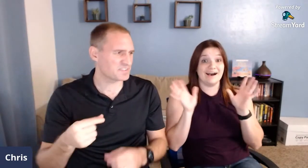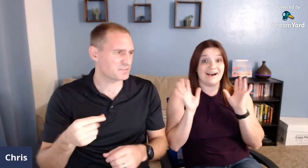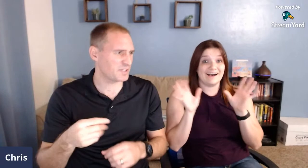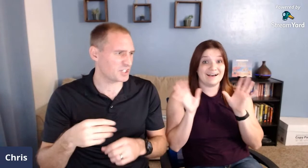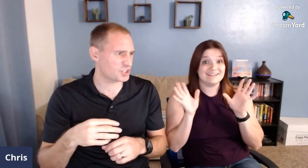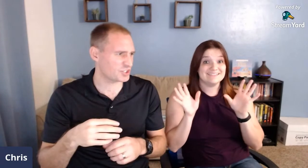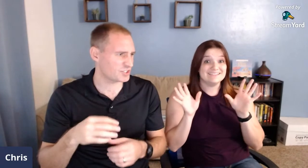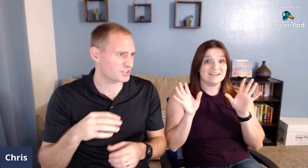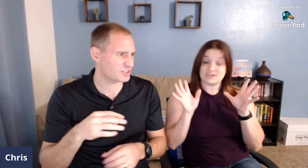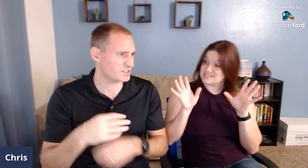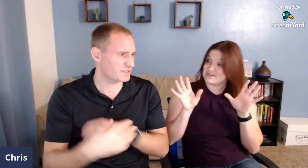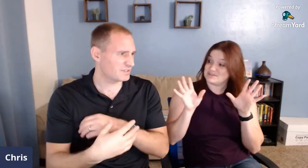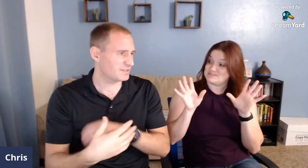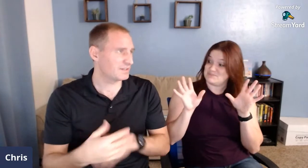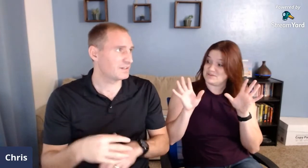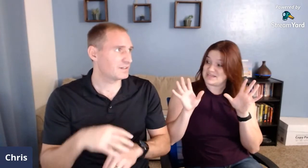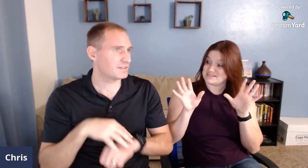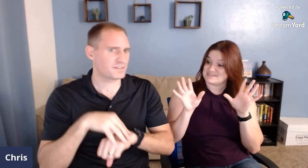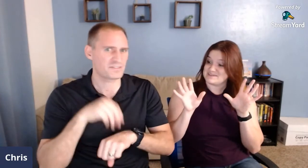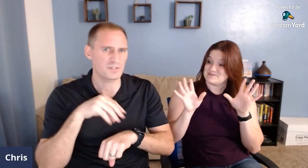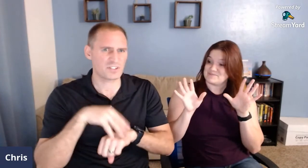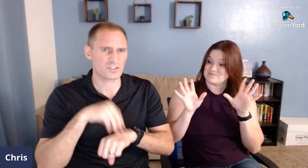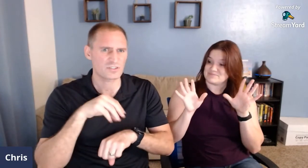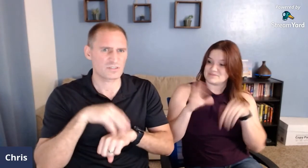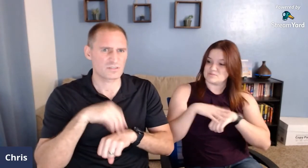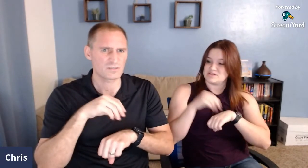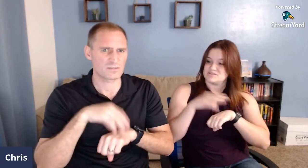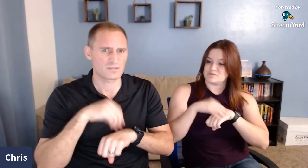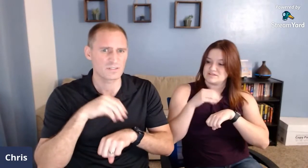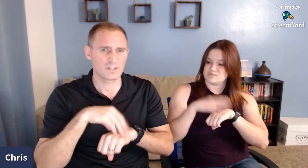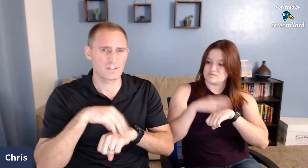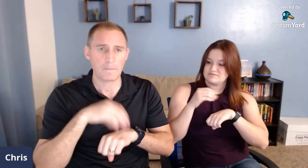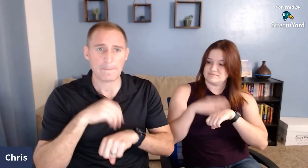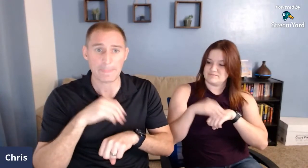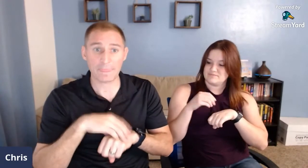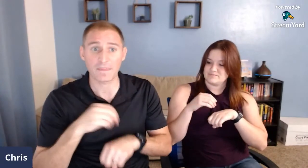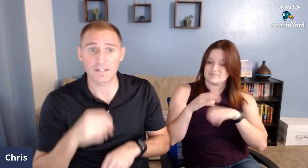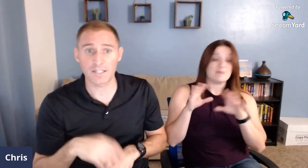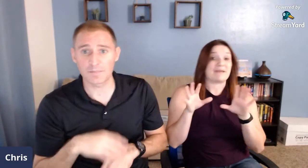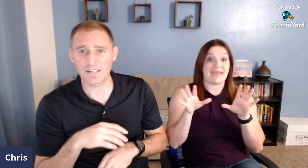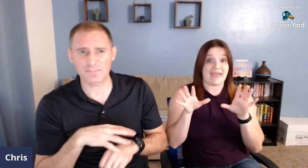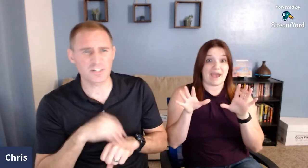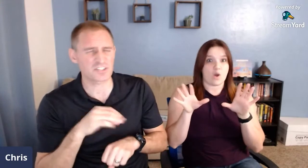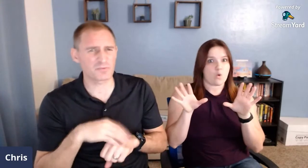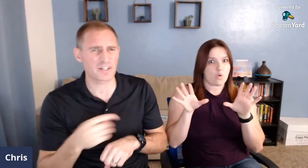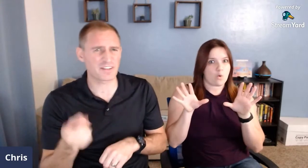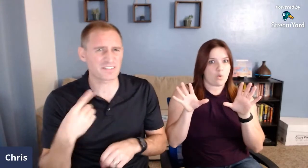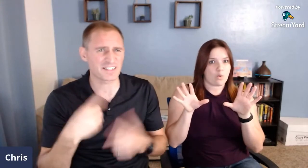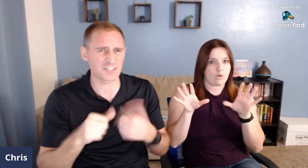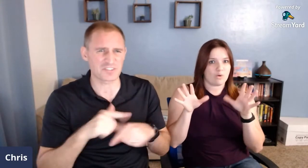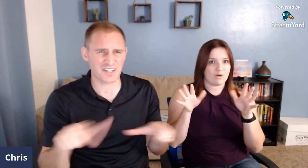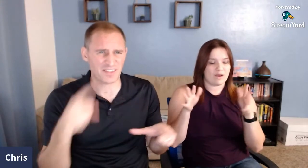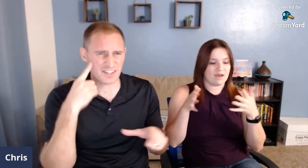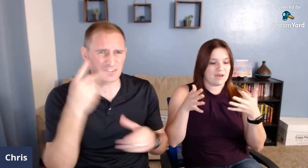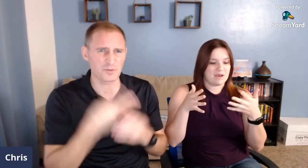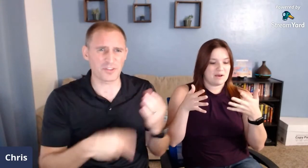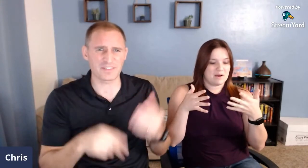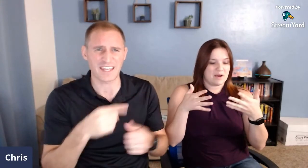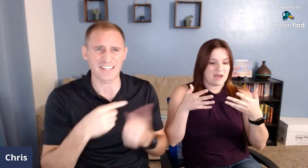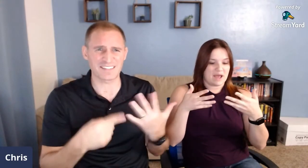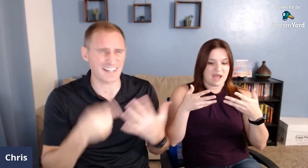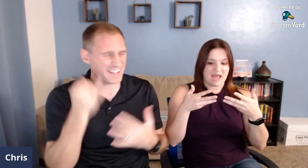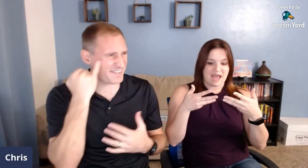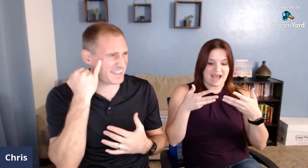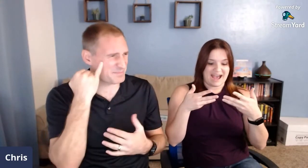hands. Swedish. Are they done with both hands? Swedish. Sweden. Yeah, Swedish is one of the sign languages that I think use